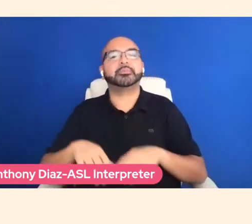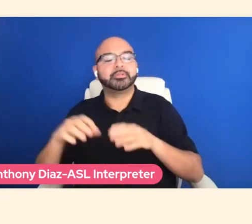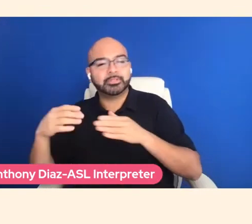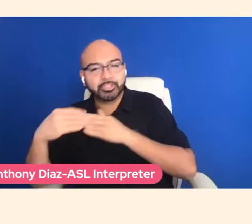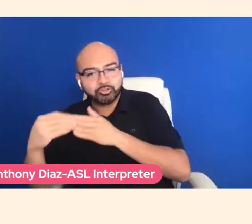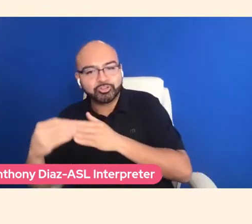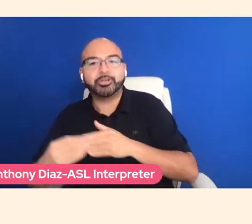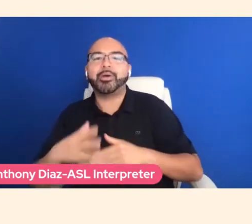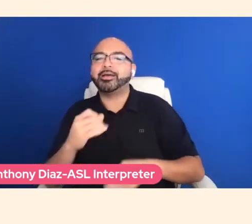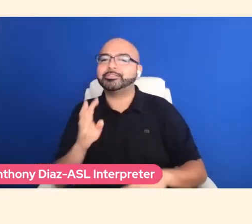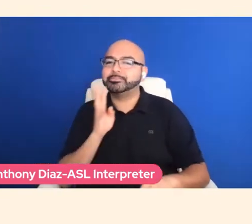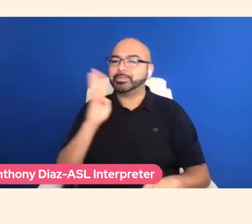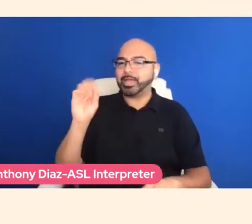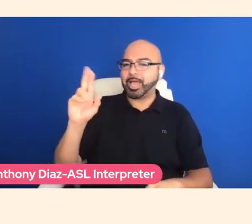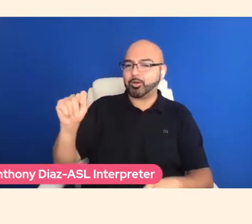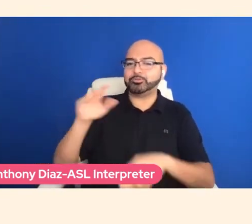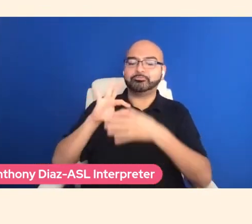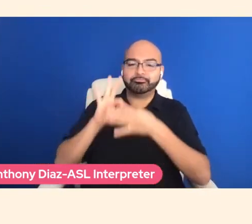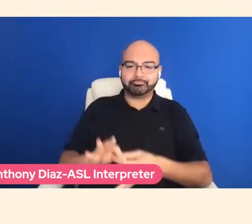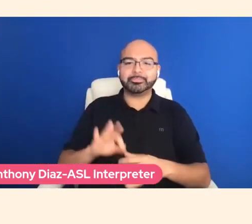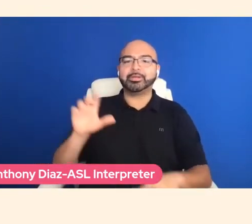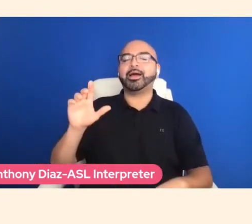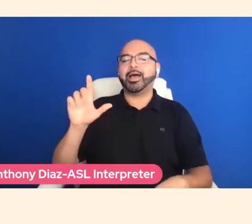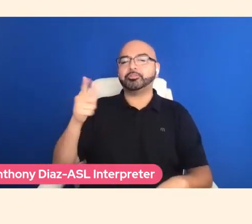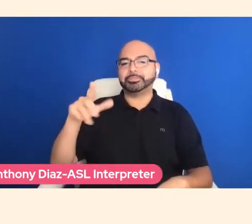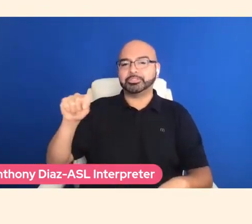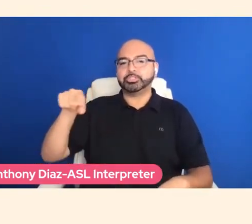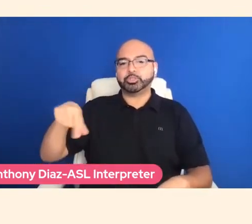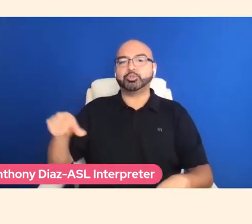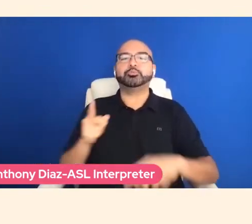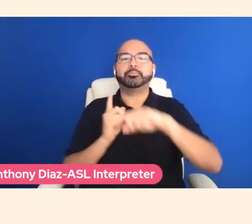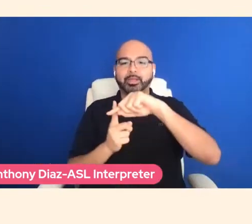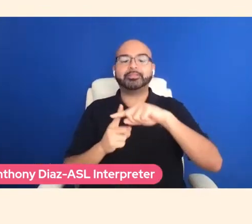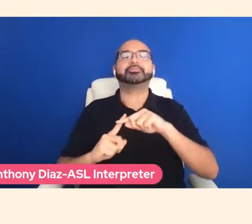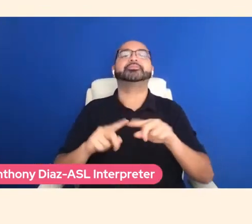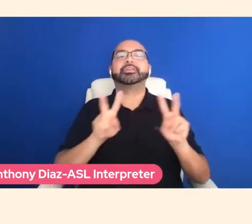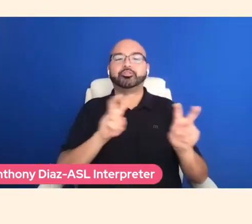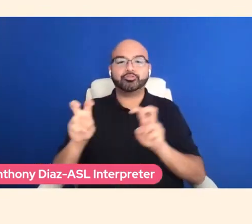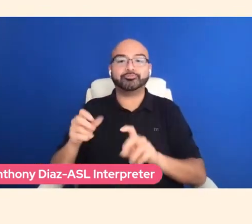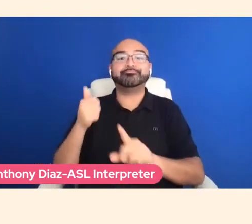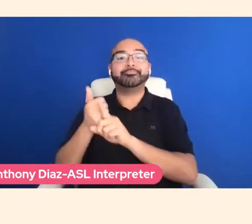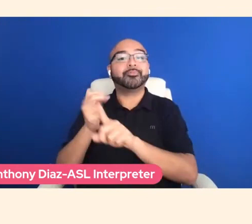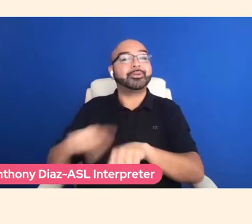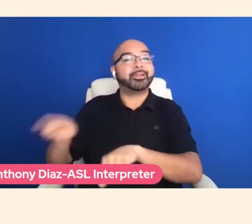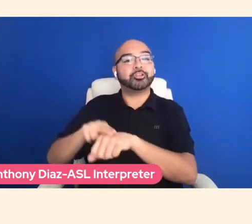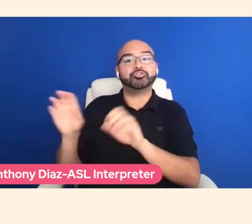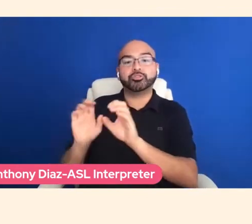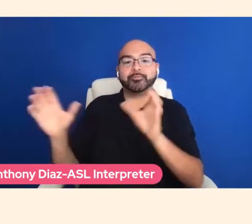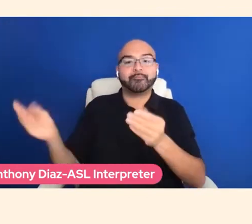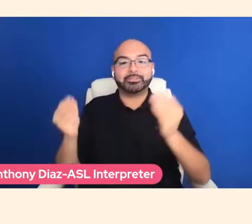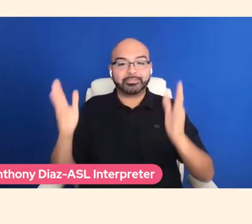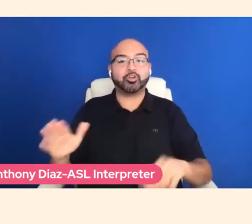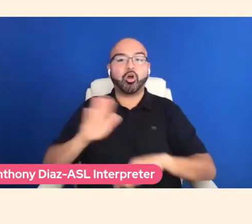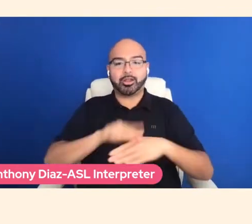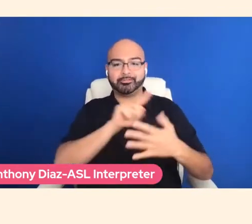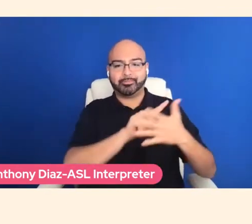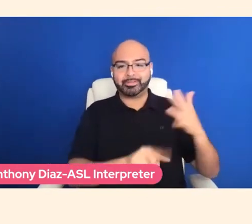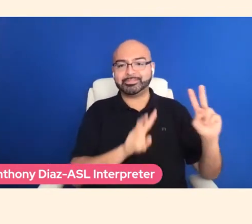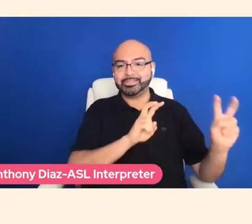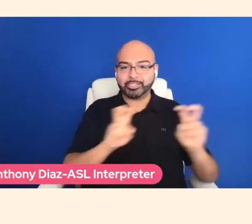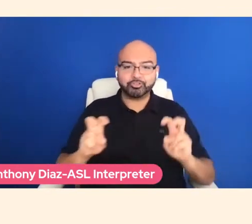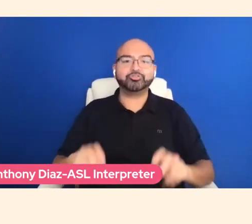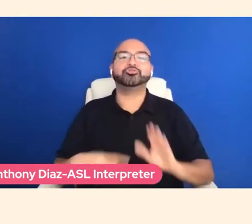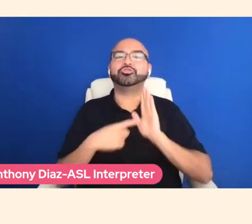on LGBTQ plus issues. Notably, Melissa is a nationally certified facilitator on these issues, exemplifying